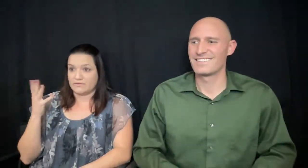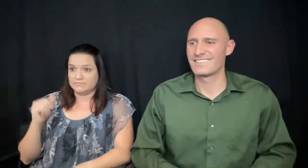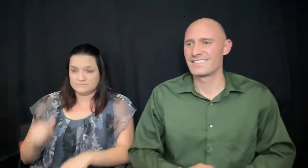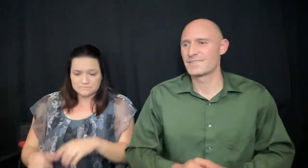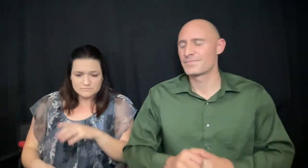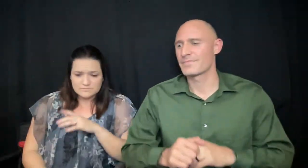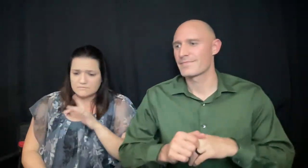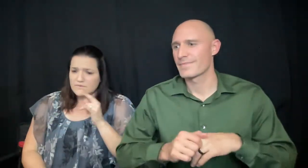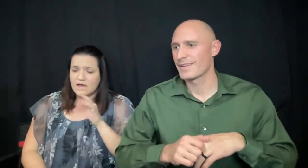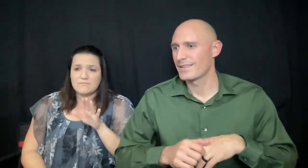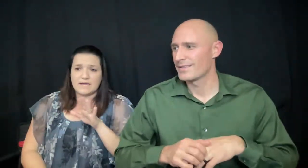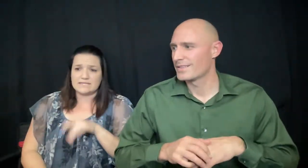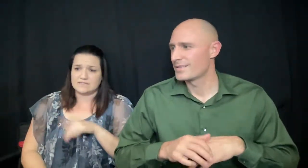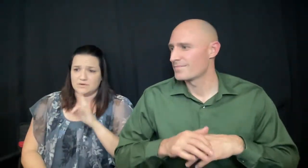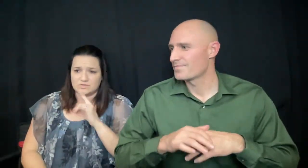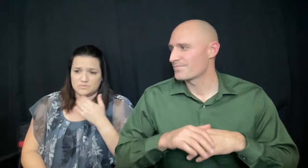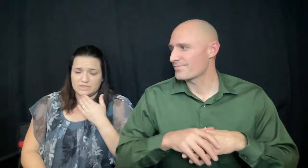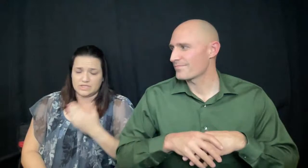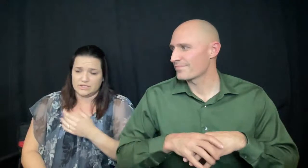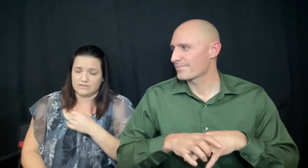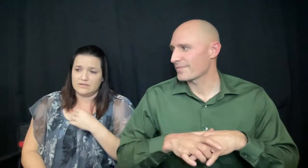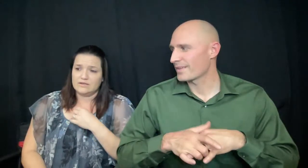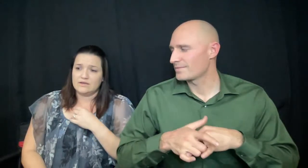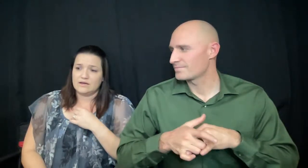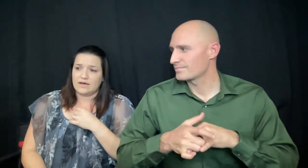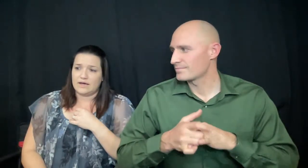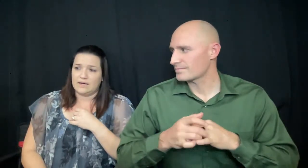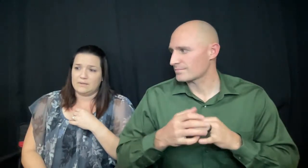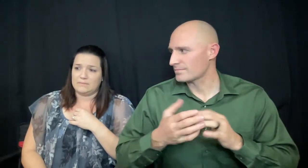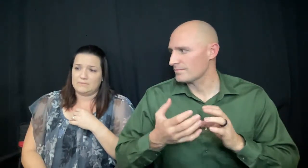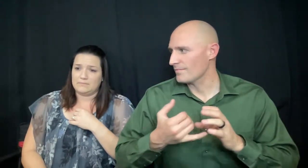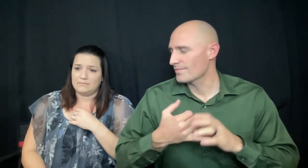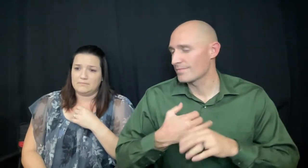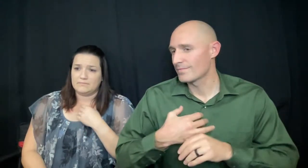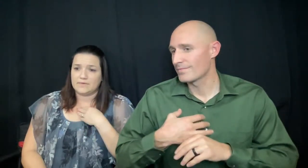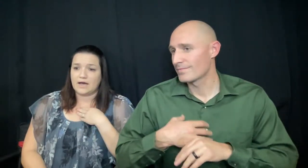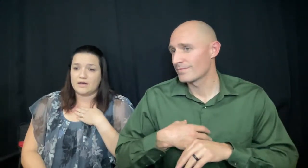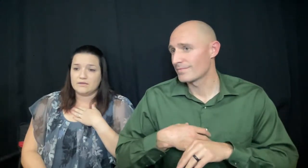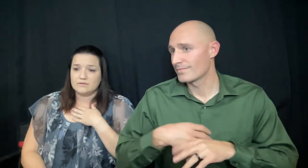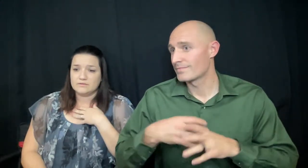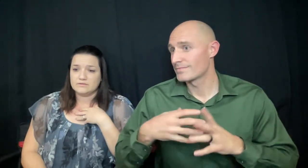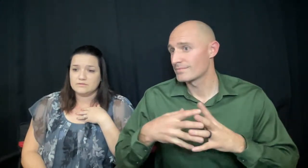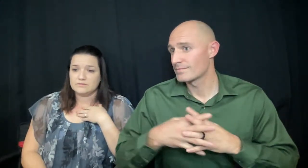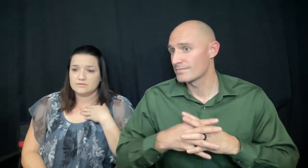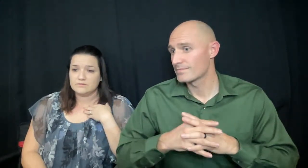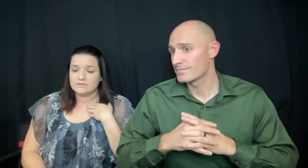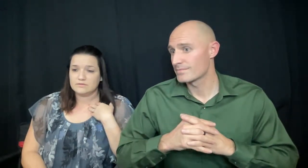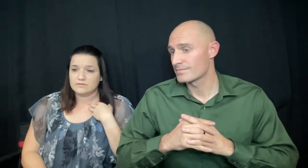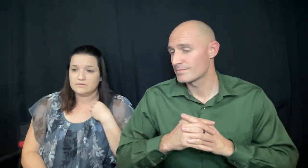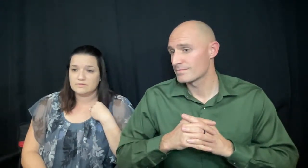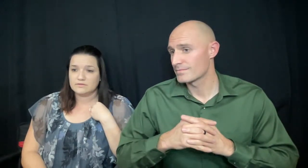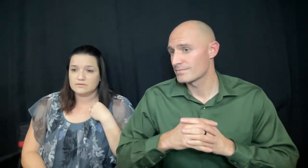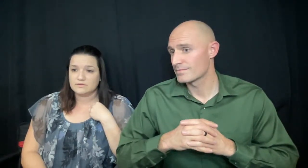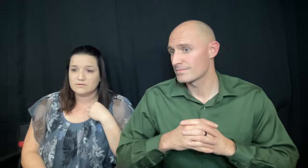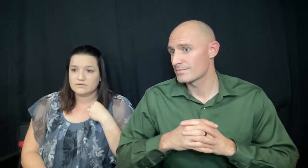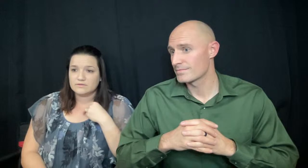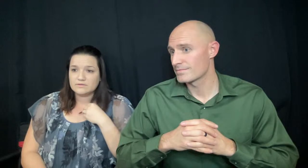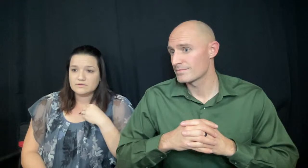them. Amazing though. It's really good. Hey, Miss Johnny. I'm sorry, one more thing I want to tell you. I think you would like